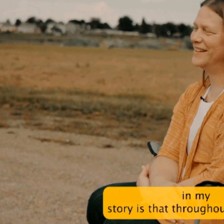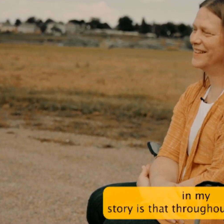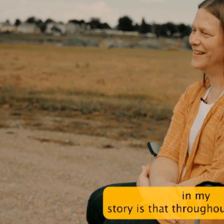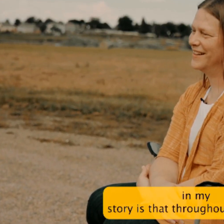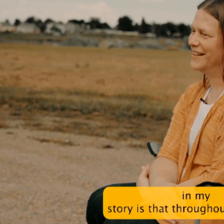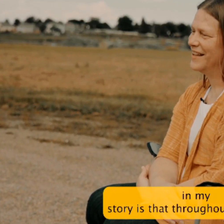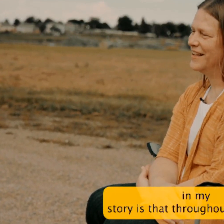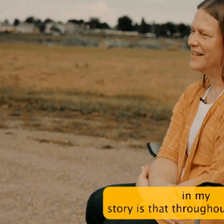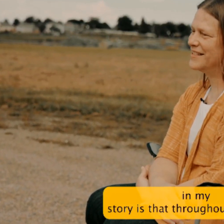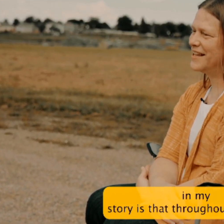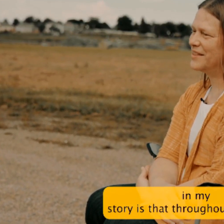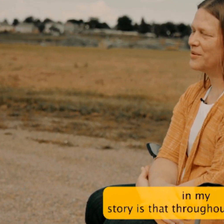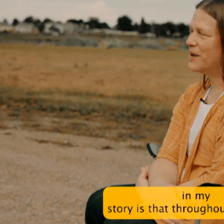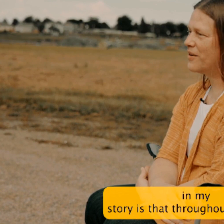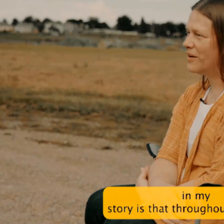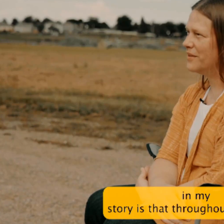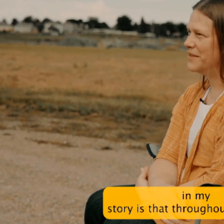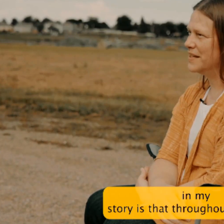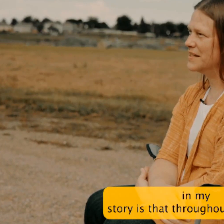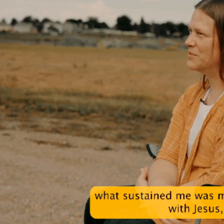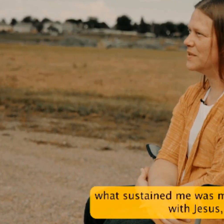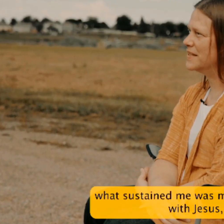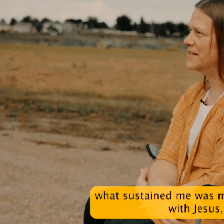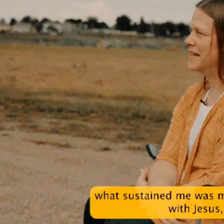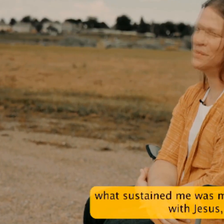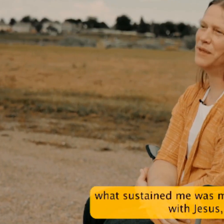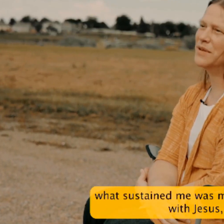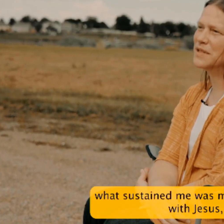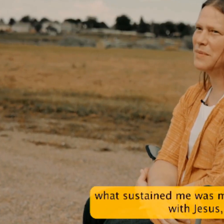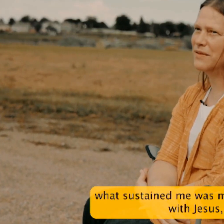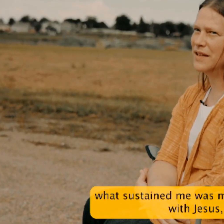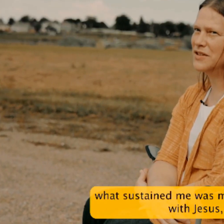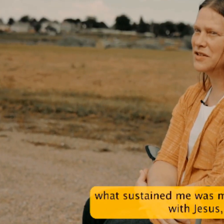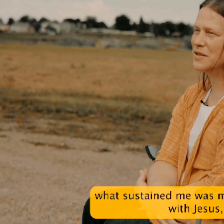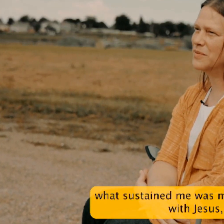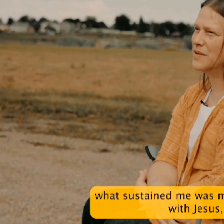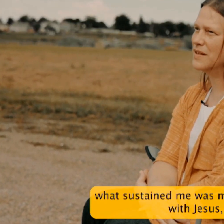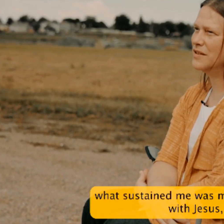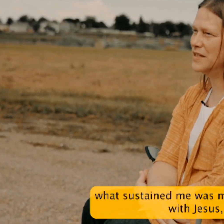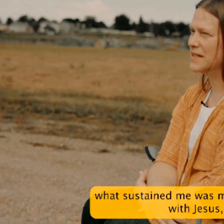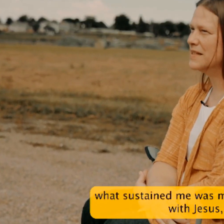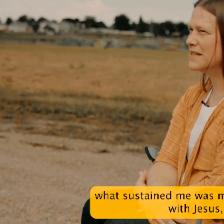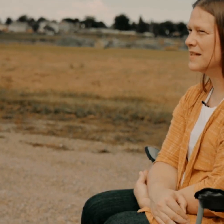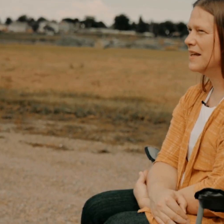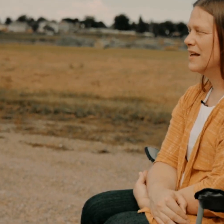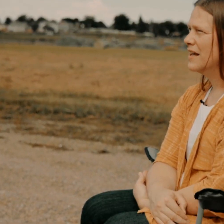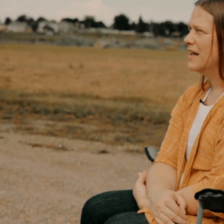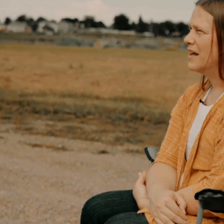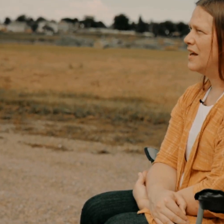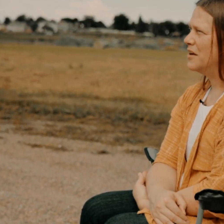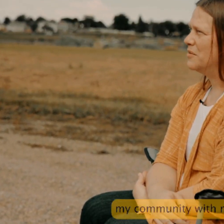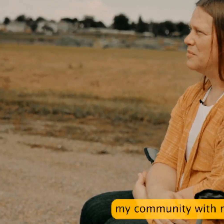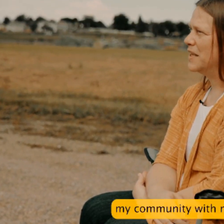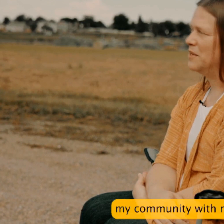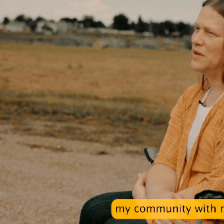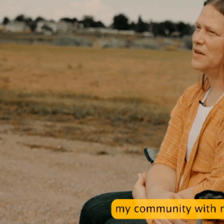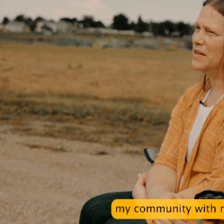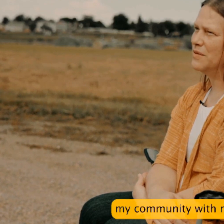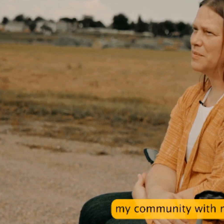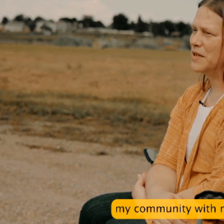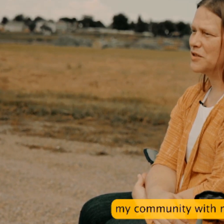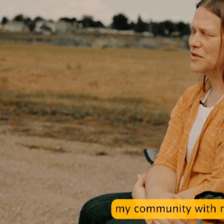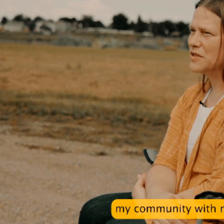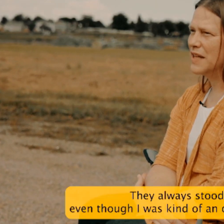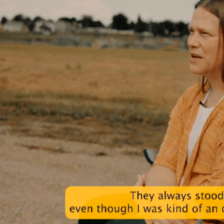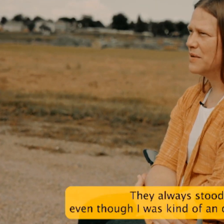story is that throughout all of this, what sustained me was my relationship with Jesus, my community